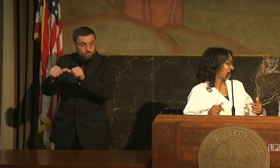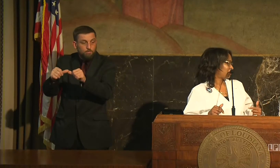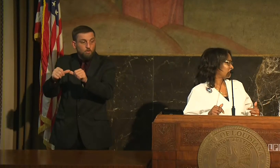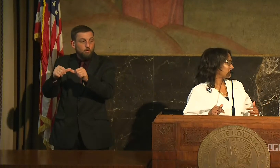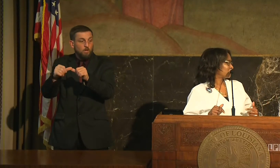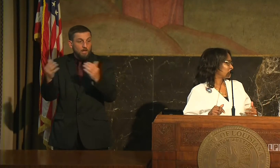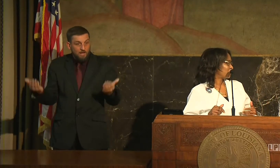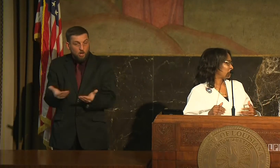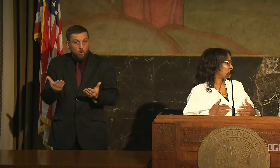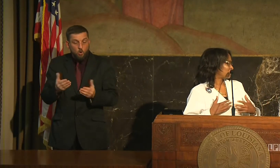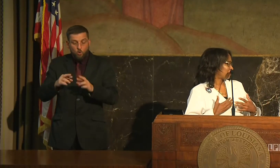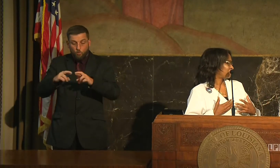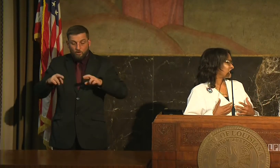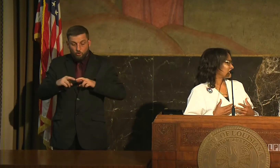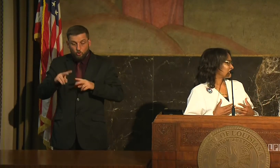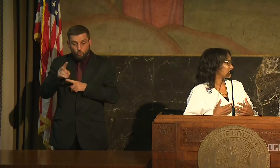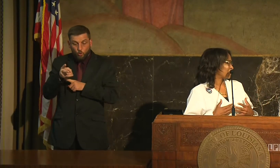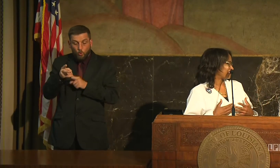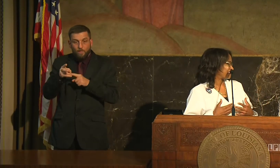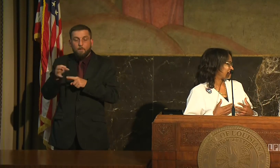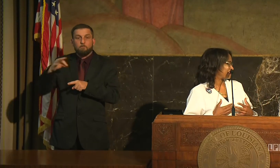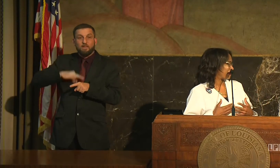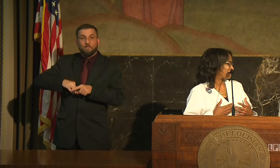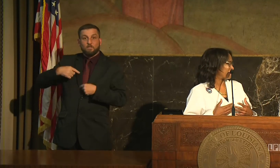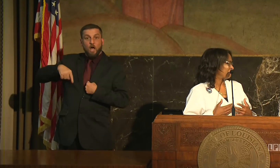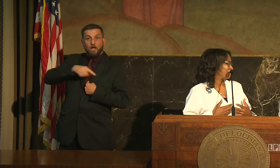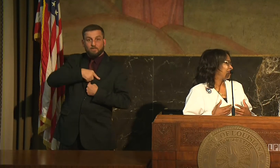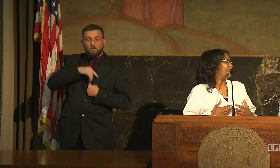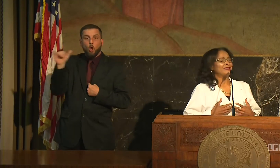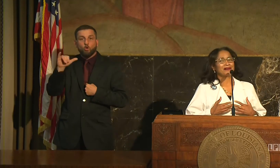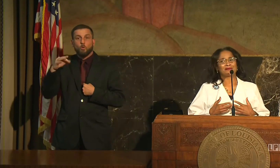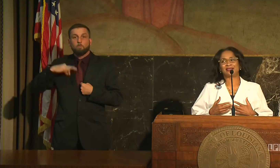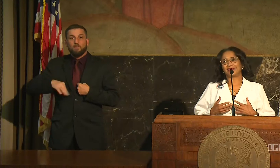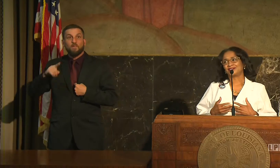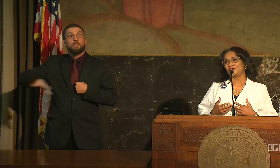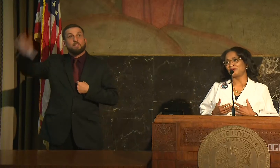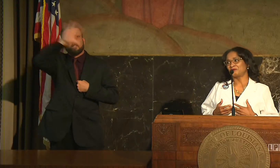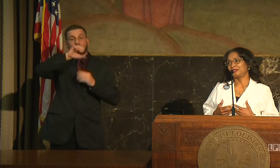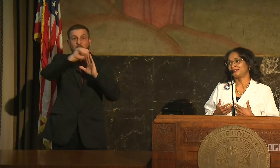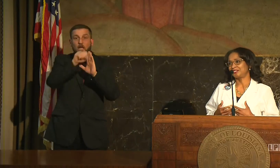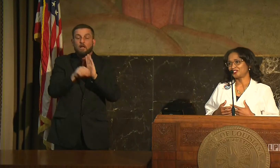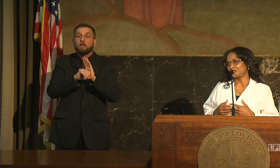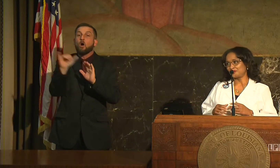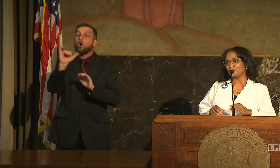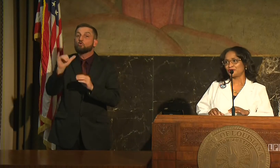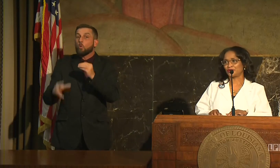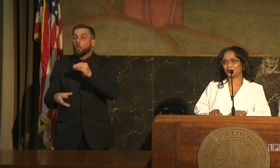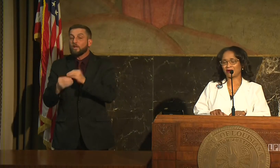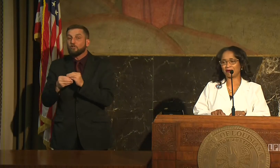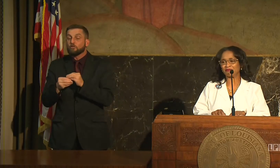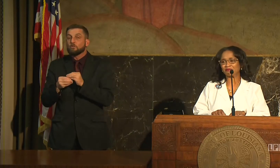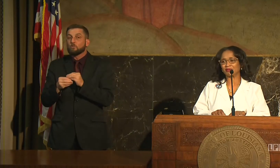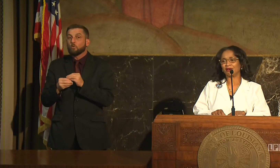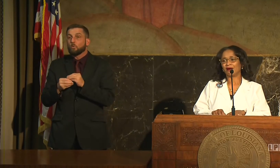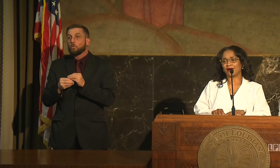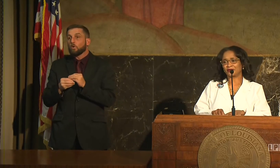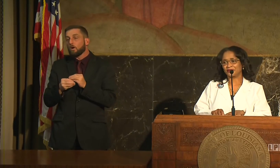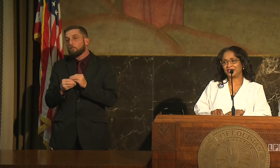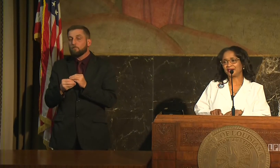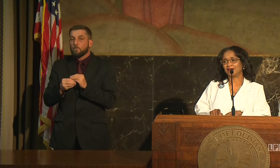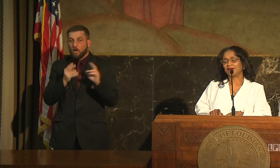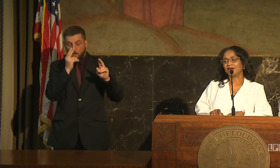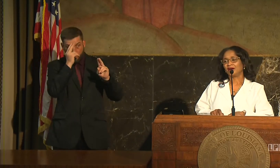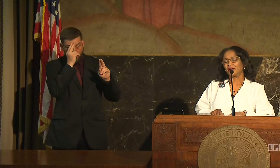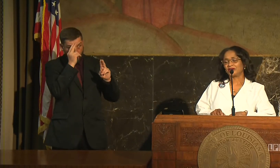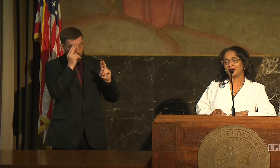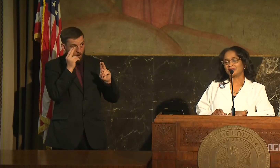to do here in Region 2, which benefits us as well as the state. And I'd like to note, in addition to